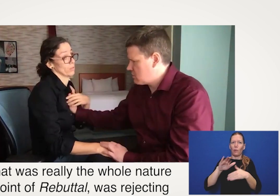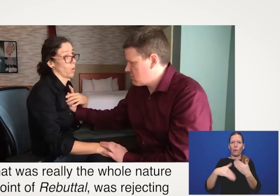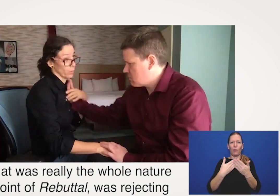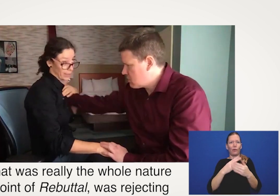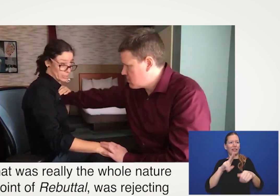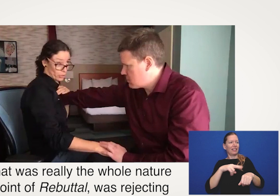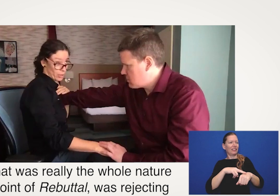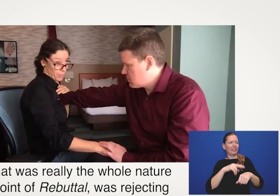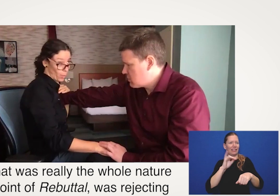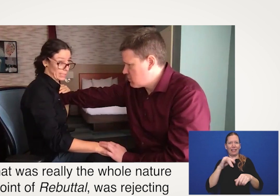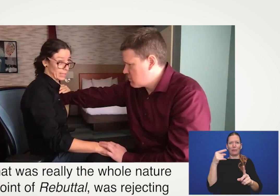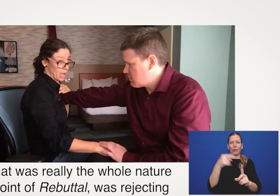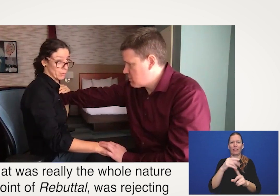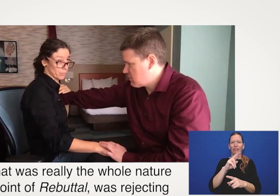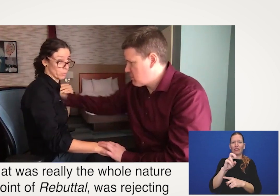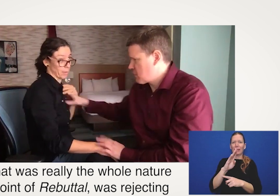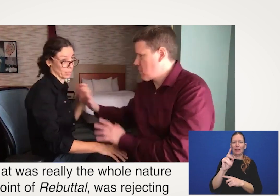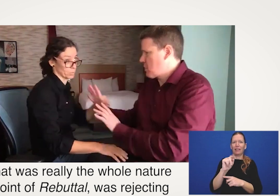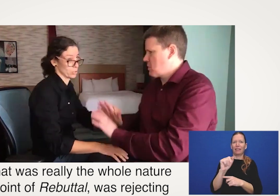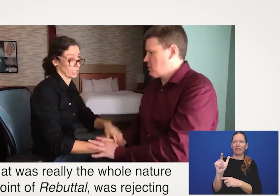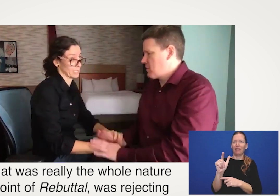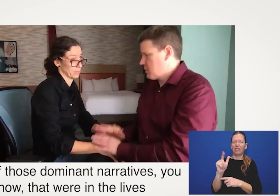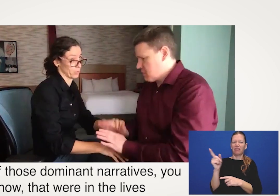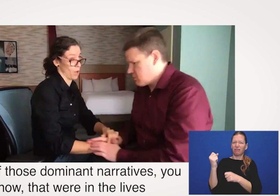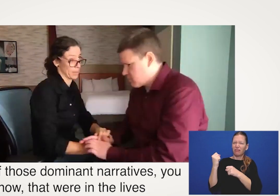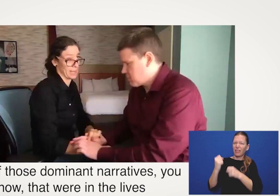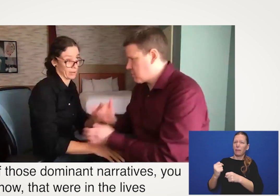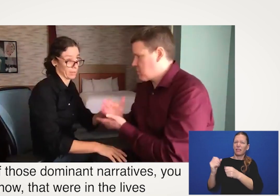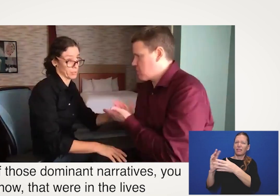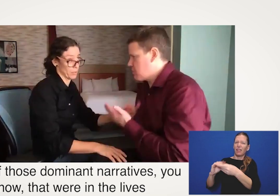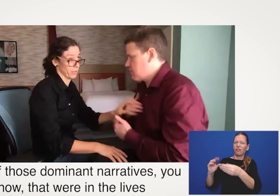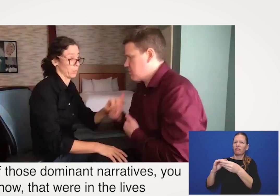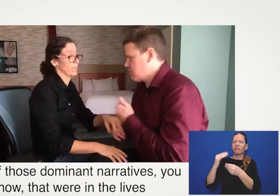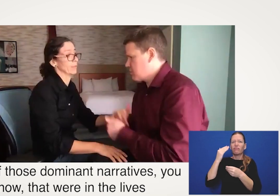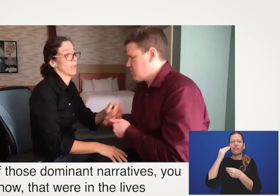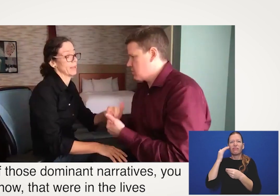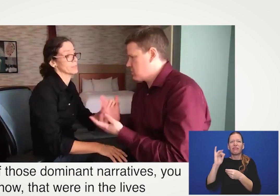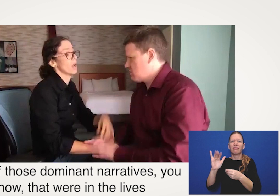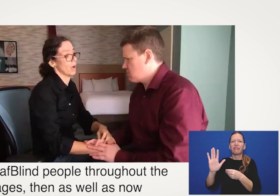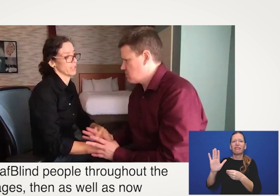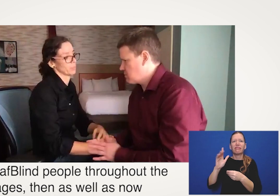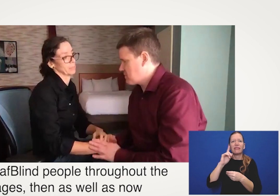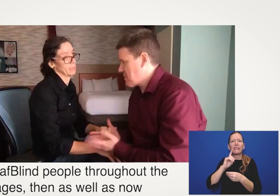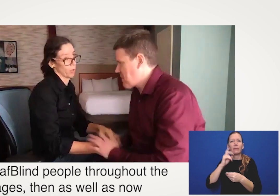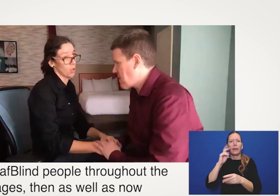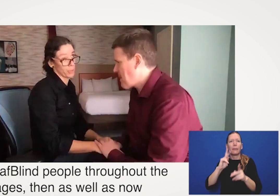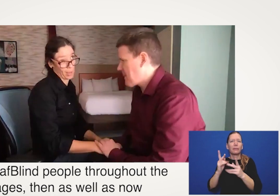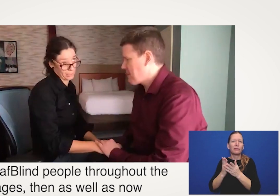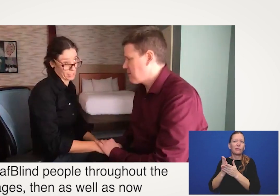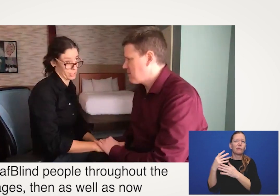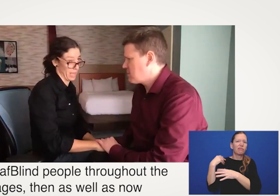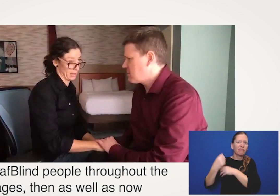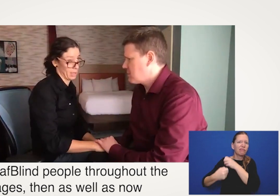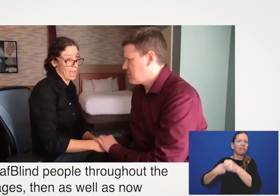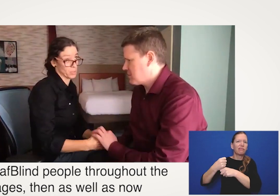really the whole nature and point of Rebuttal, was rejecting some of those dominant narratives, you know, that were in the lives of deafblind people throughout